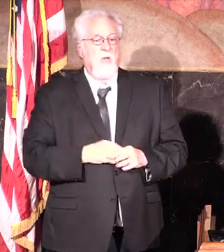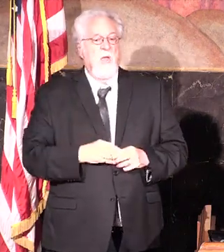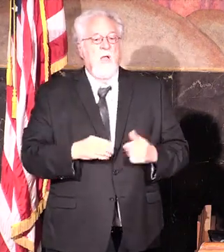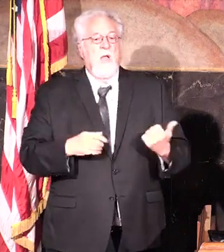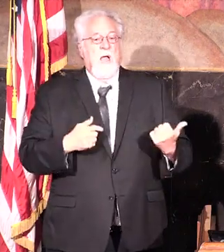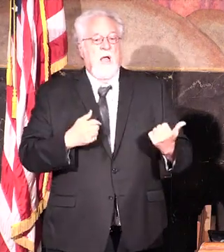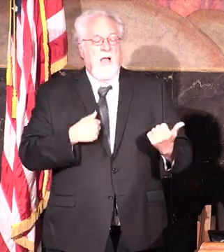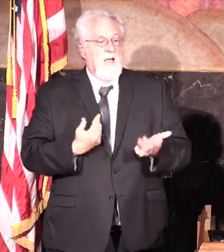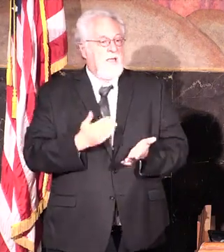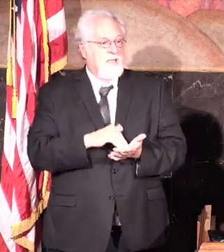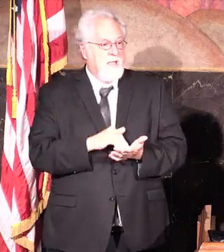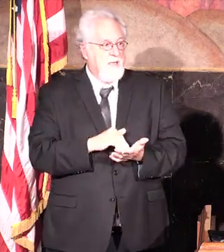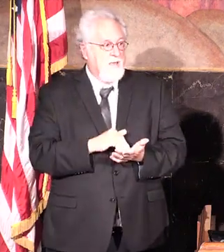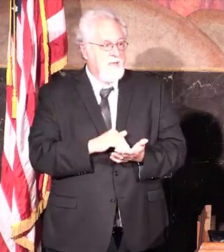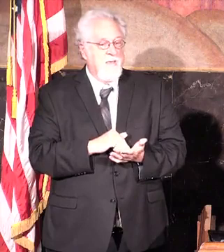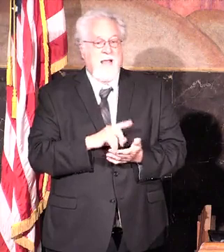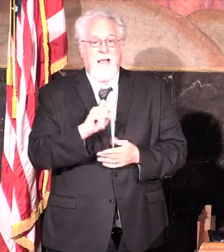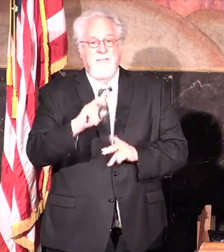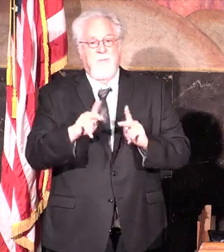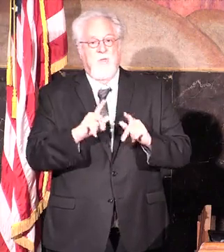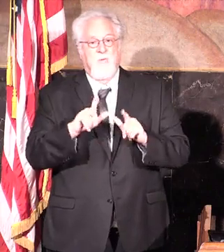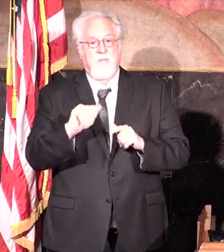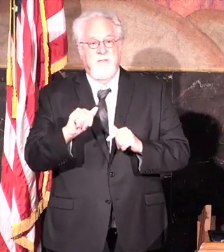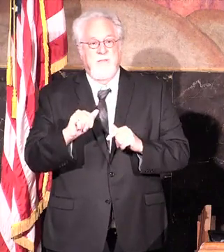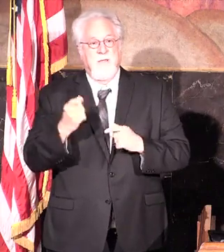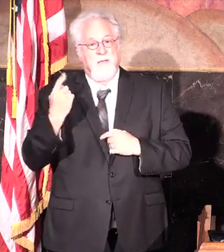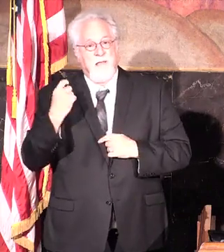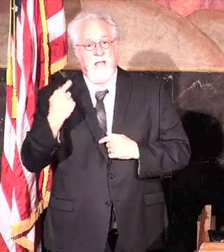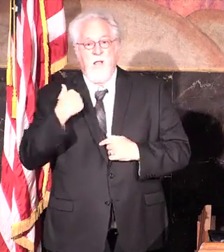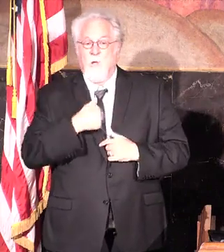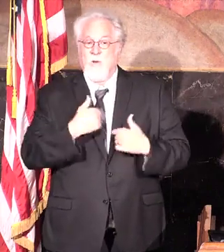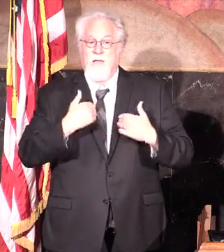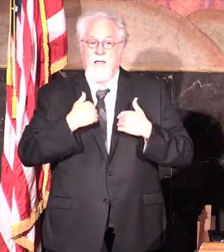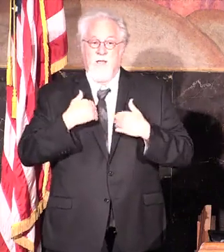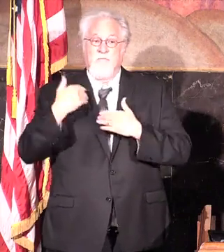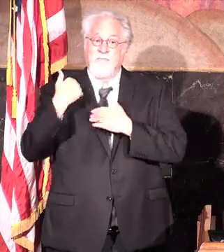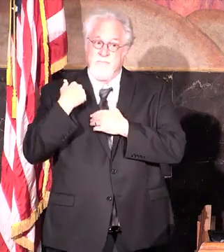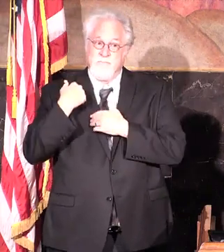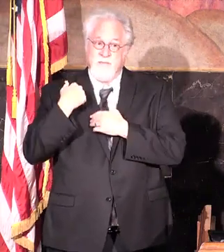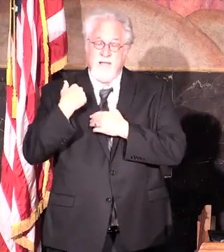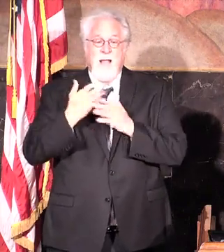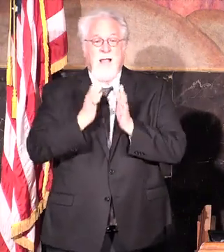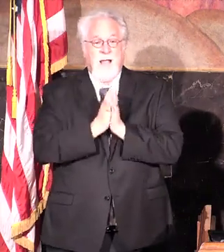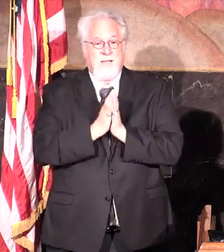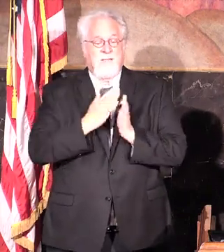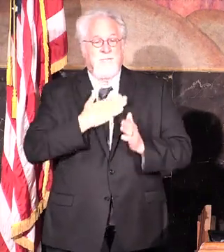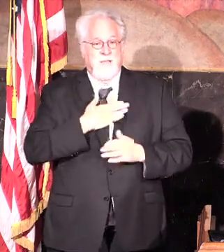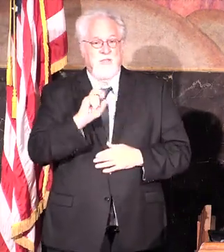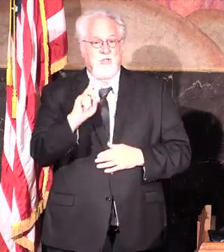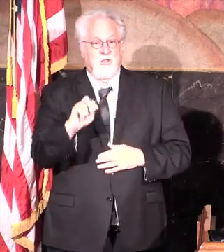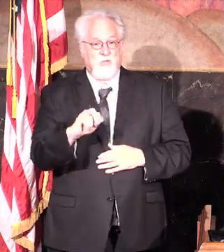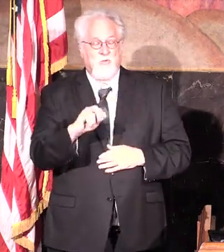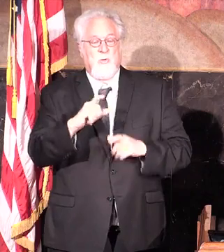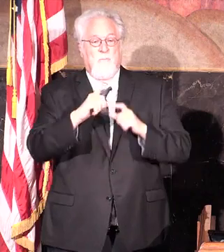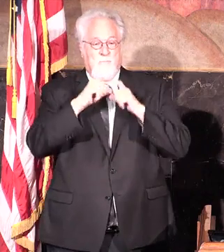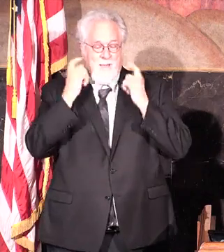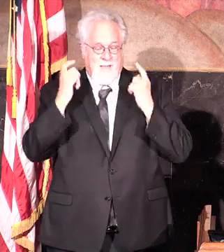going to again ask the people of Louisiana to understand that we all have a role to play, and I'm going to ask you to do that. Wear your